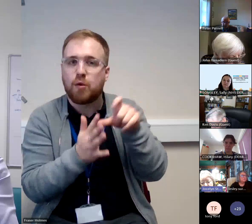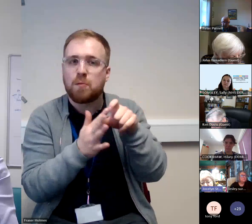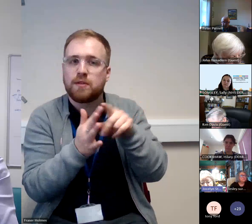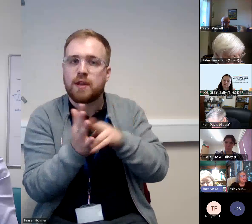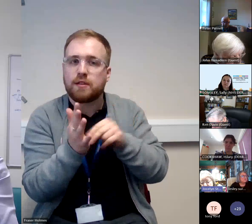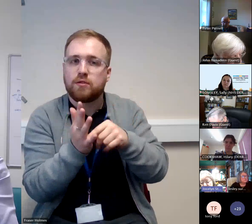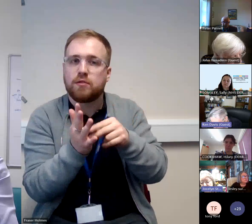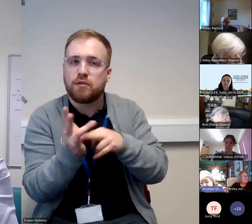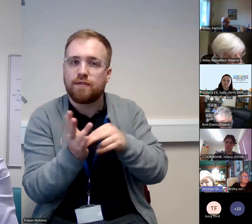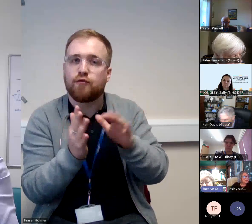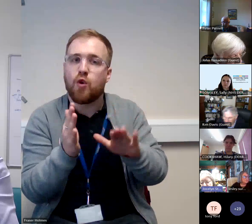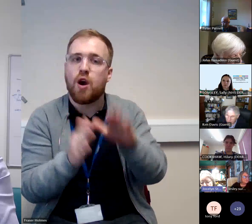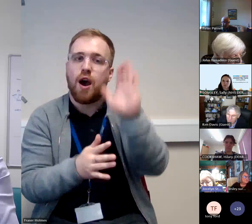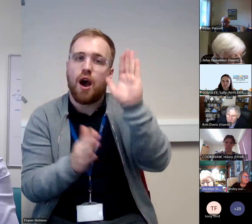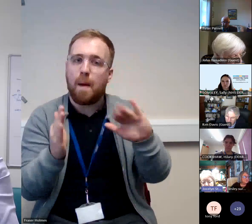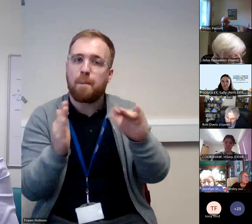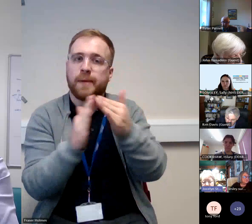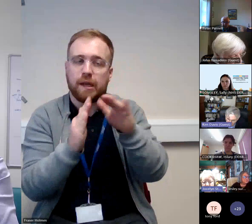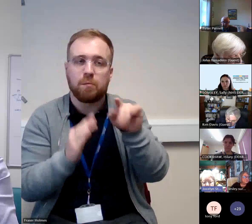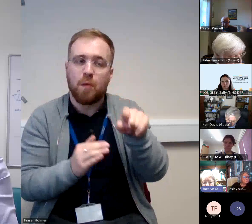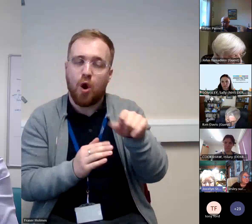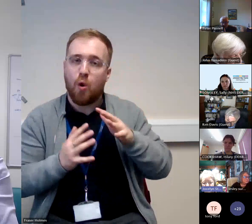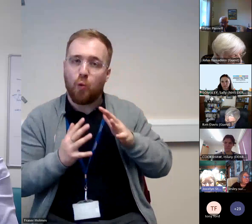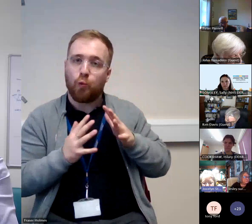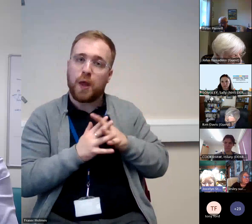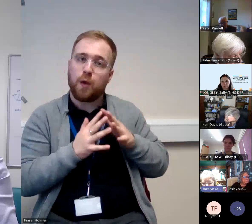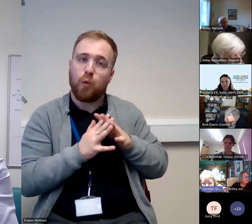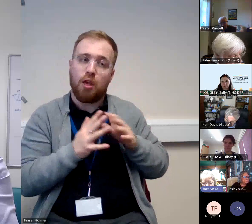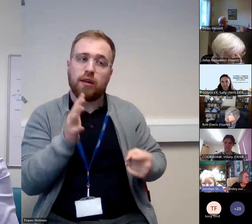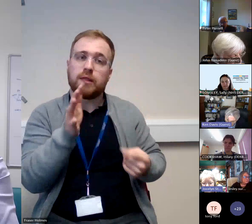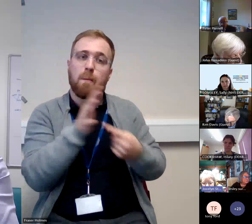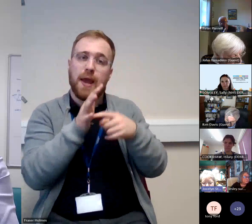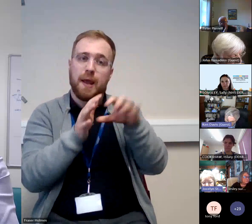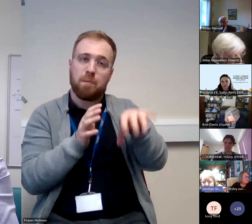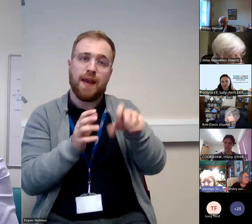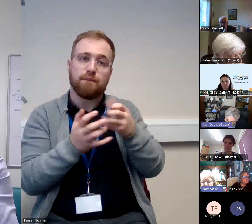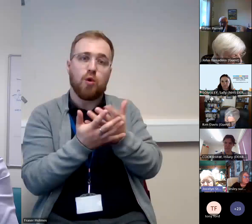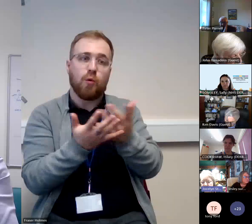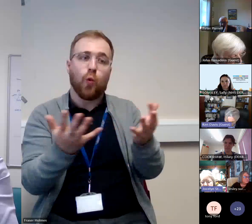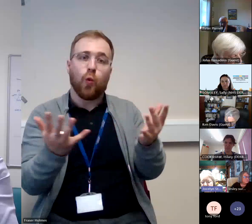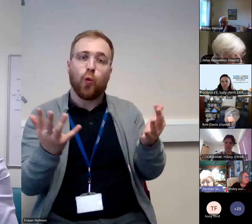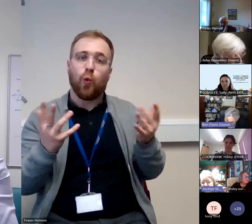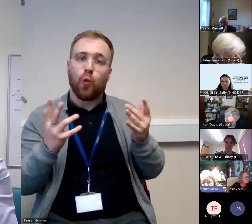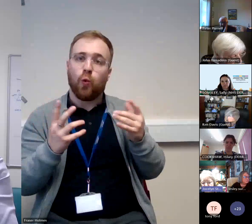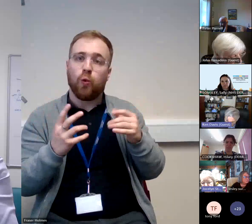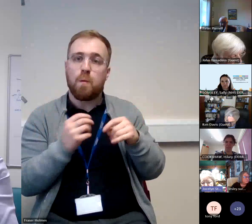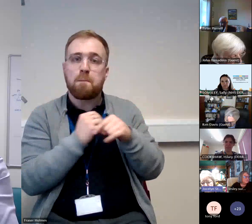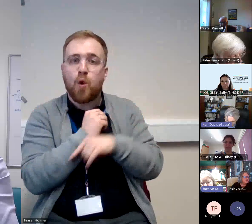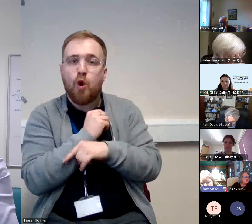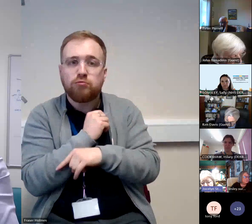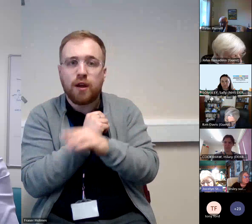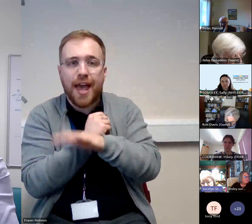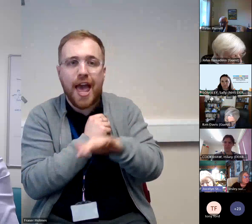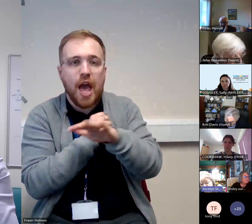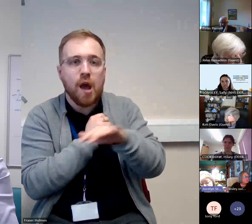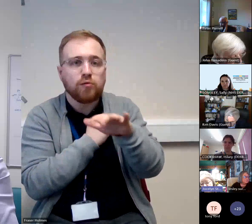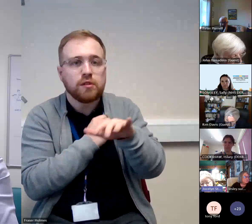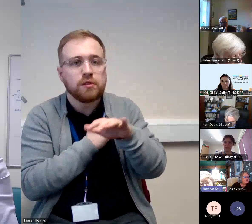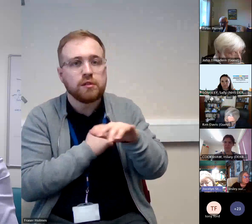High Peak, but it is the predominant hub for quite a lot of a deprived area for